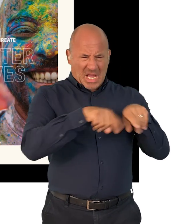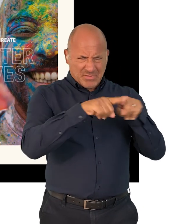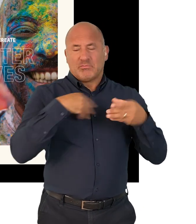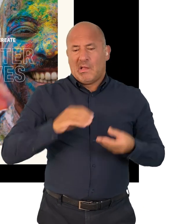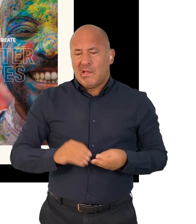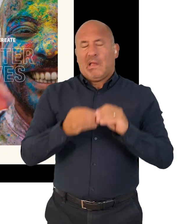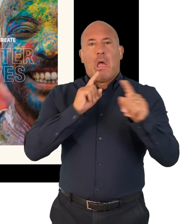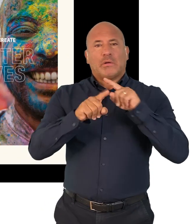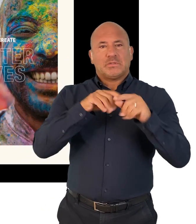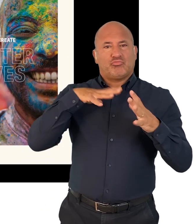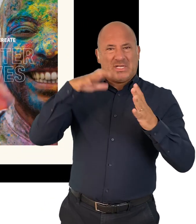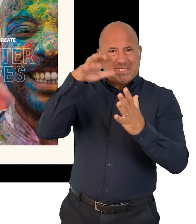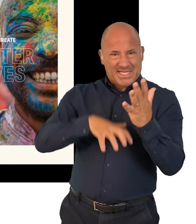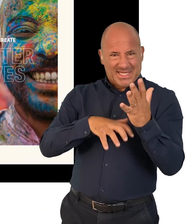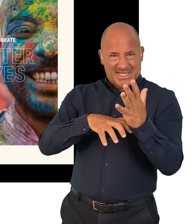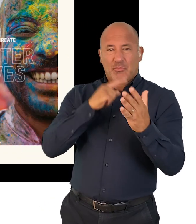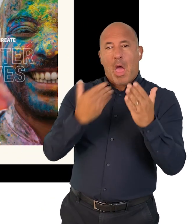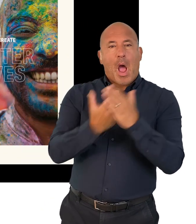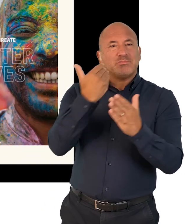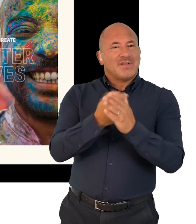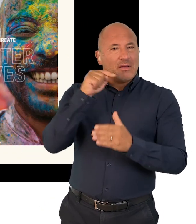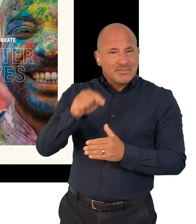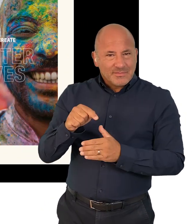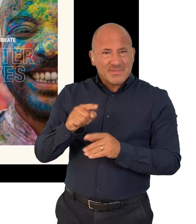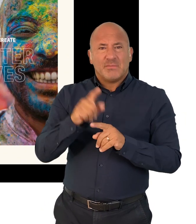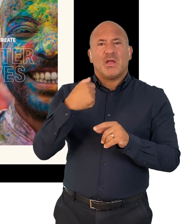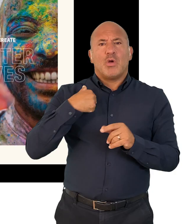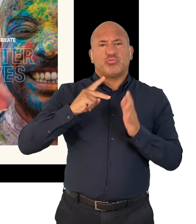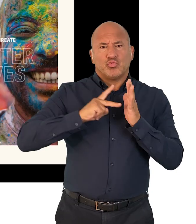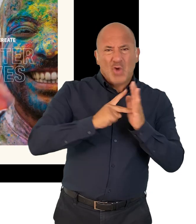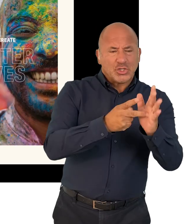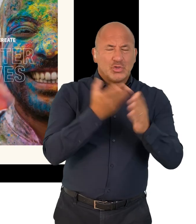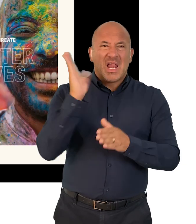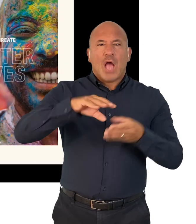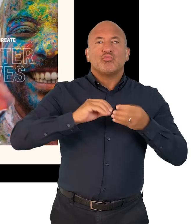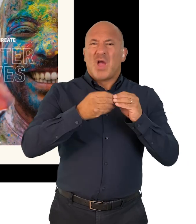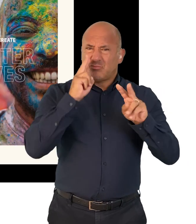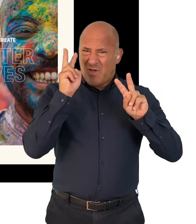questions section, which we will update regularly, and we encourage you to read our strategy,